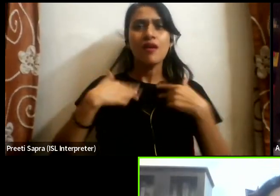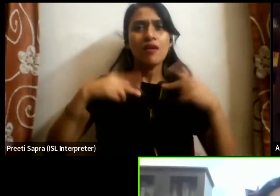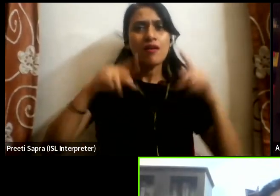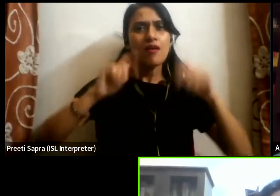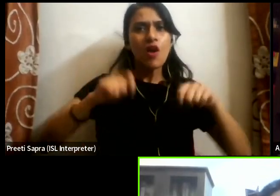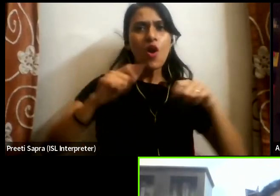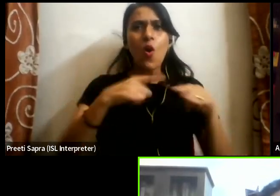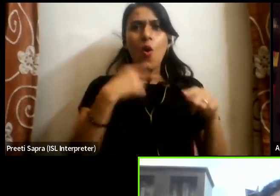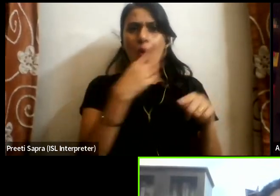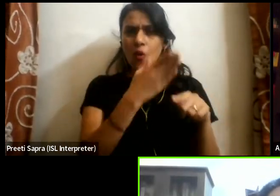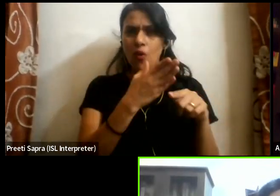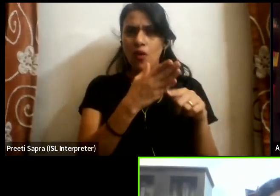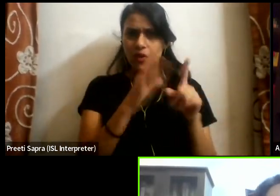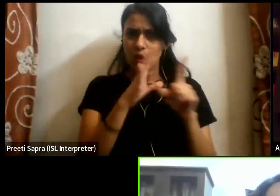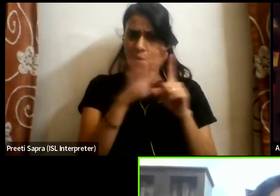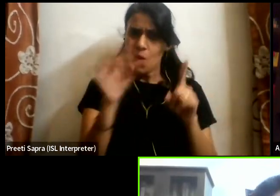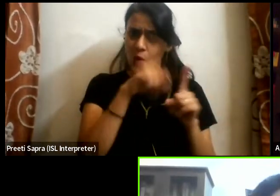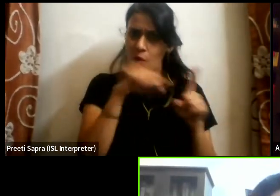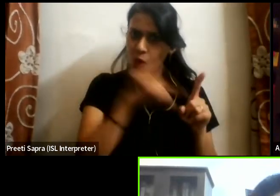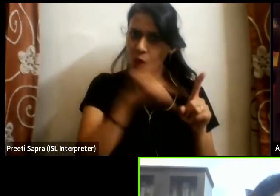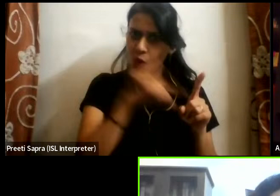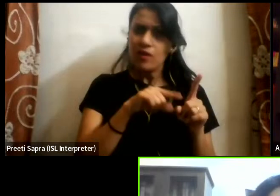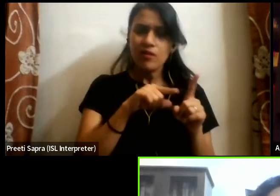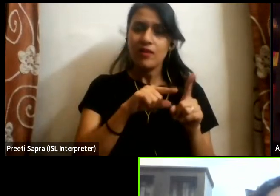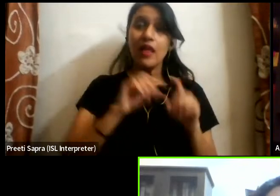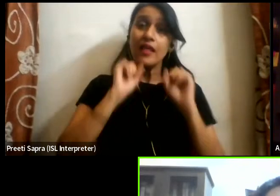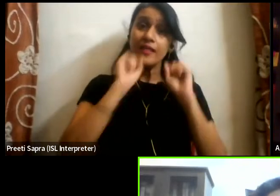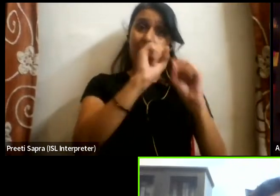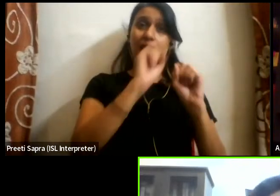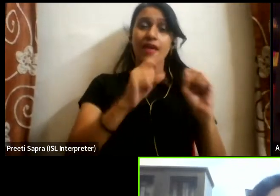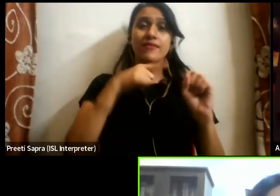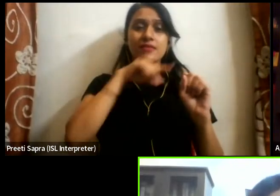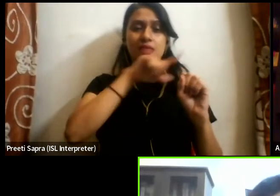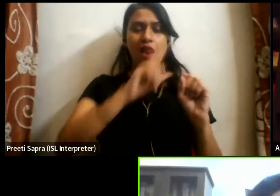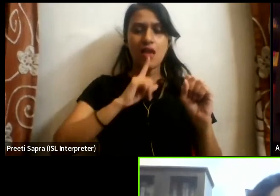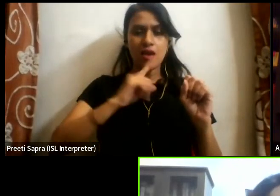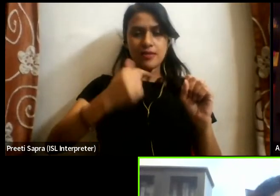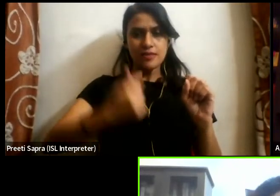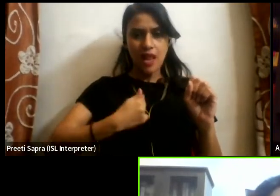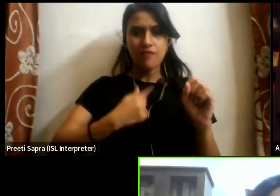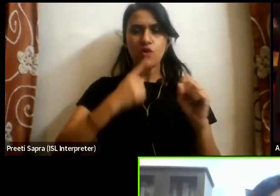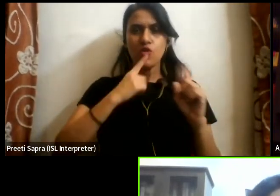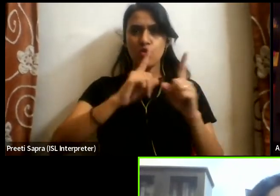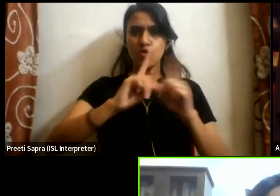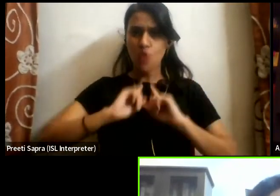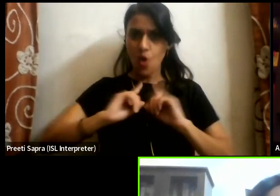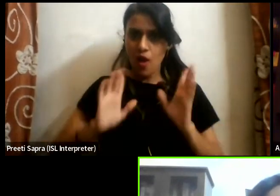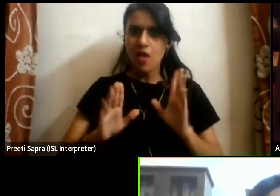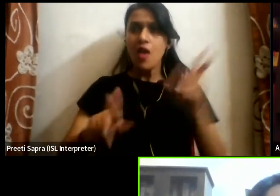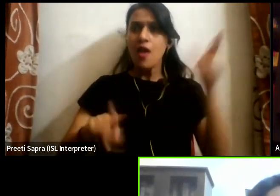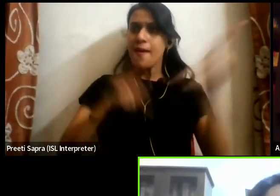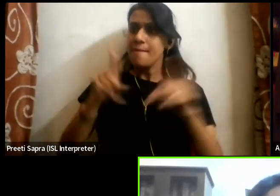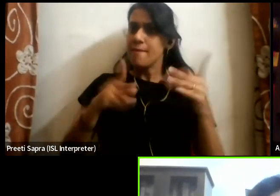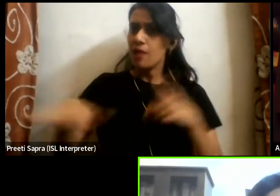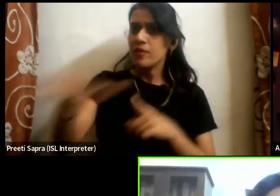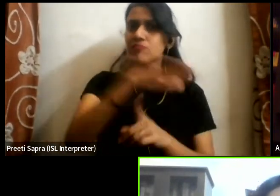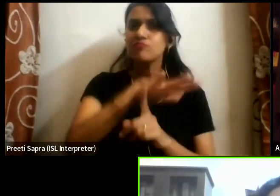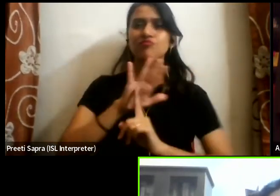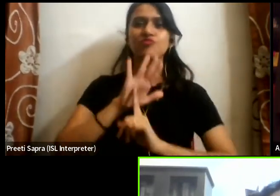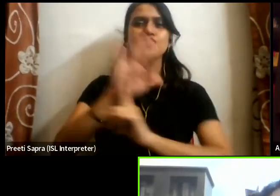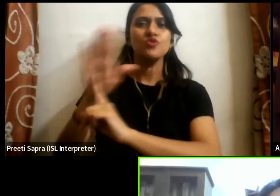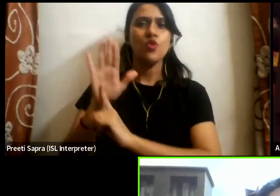no wrong is something that they have told themselves. Of course, the public narrative, the public impression seems to be